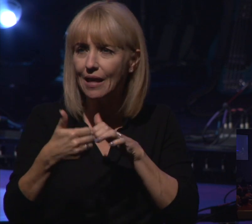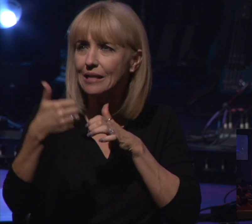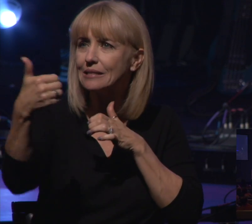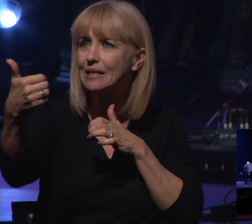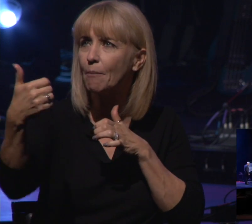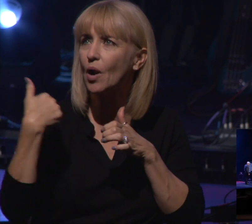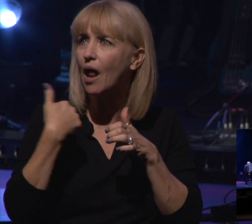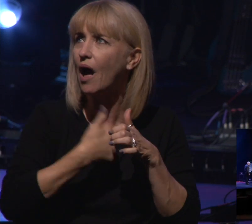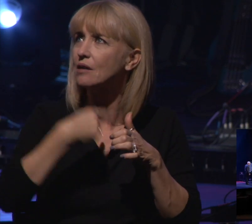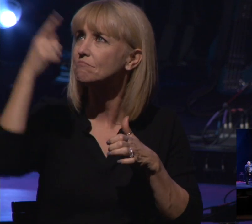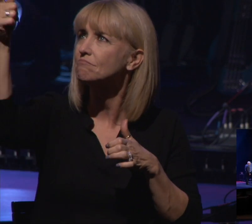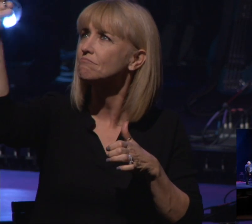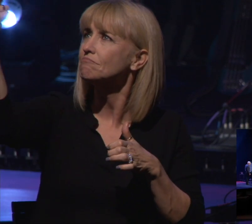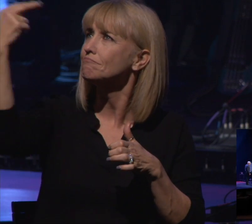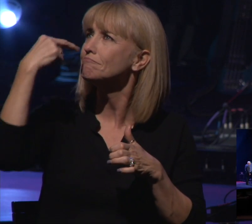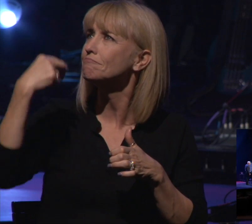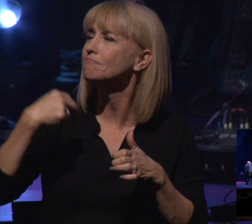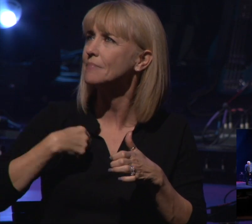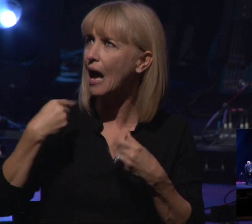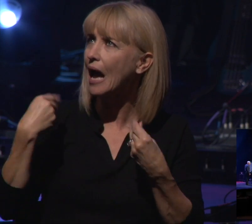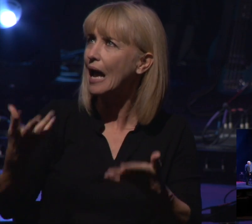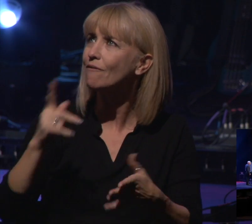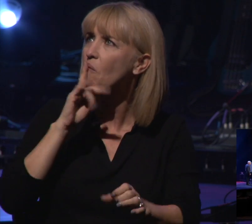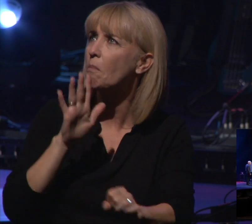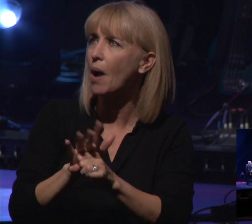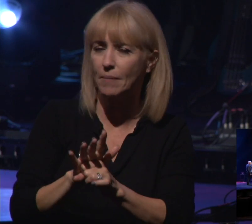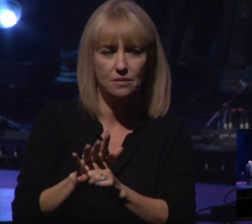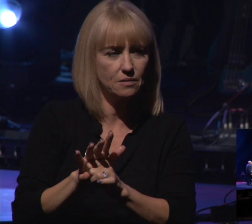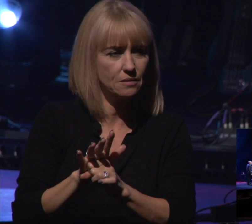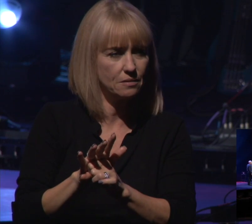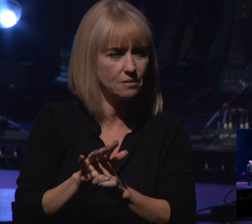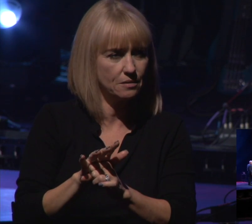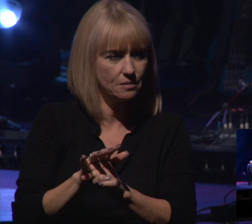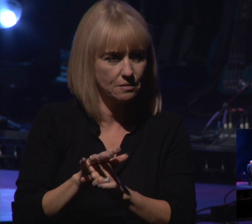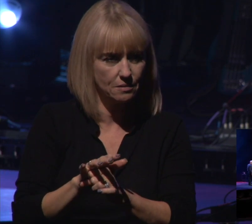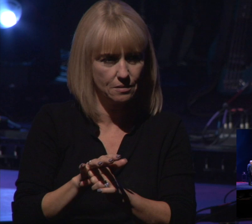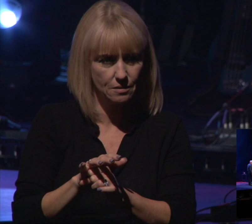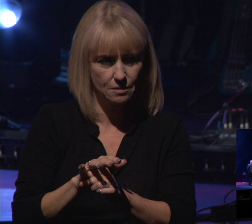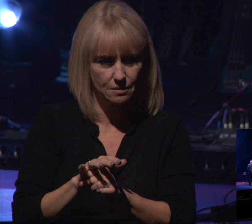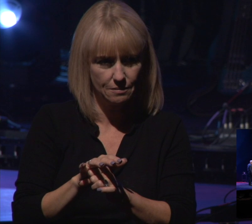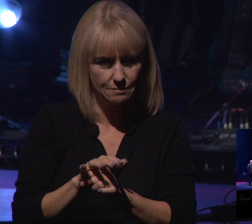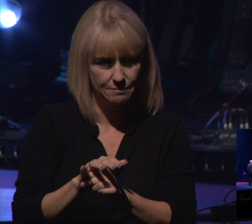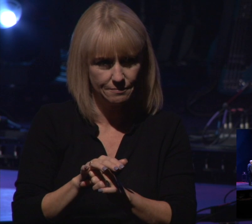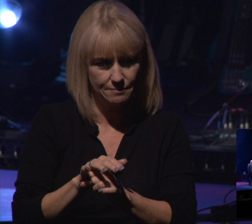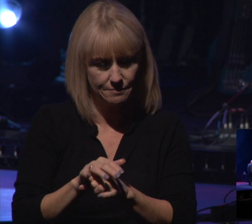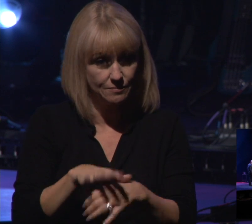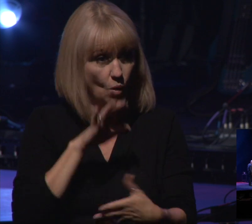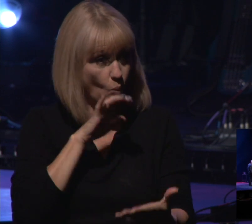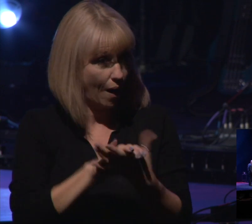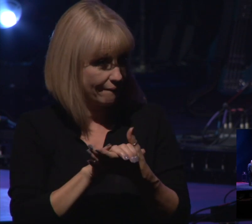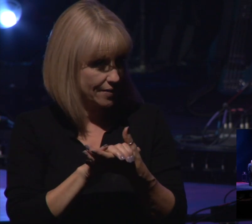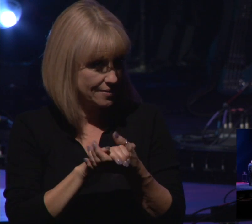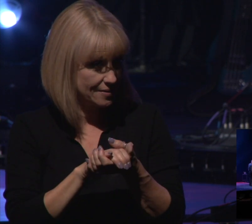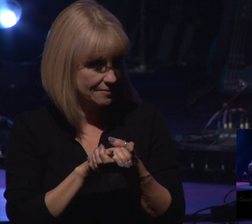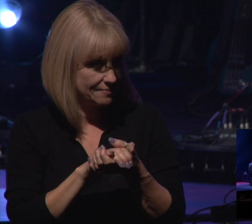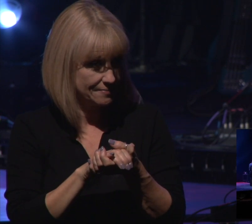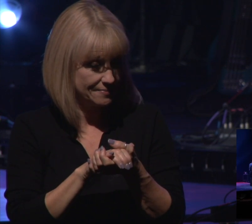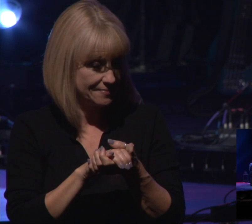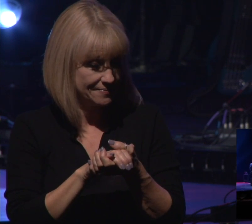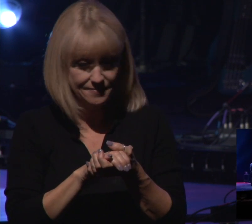cherish until we're separated by death. As God is my witness, I give you my promise. And I give you my promise,